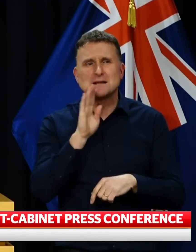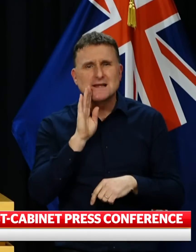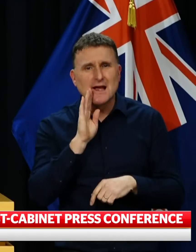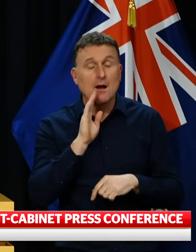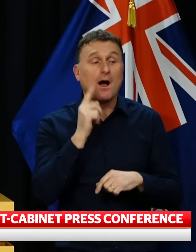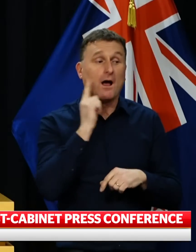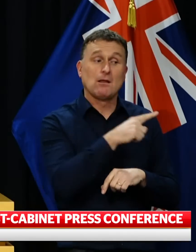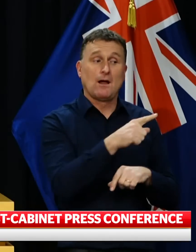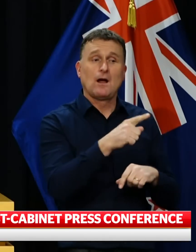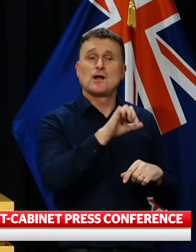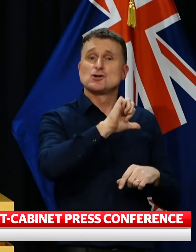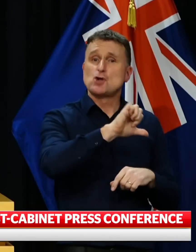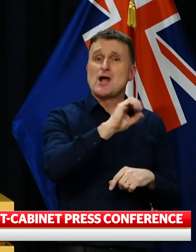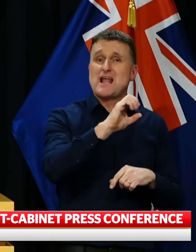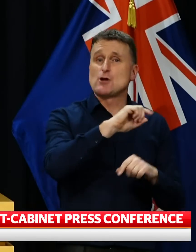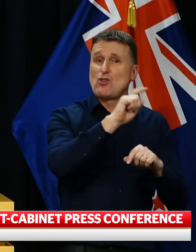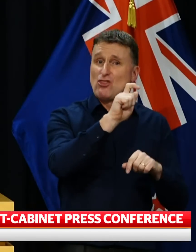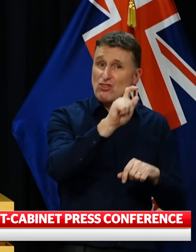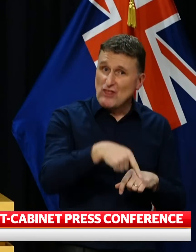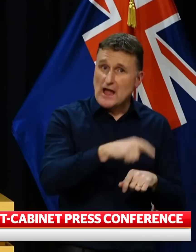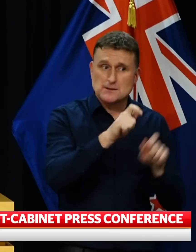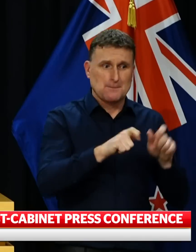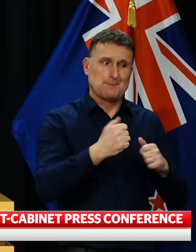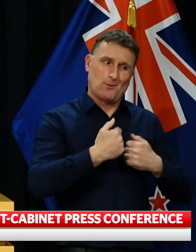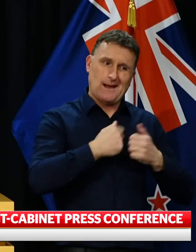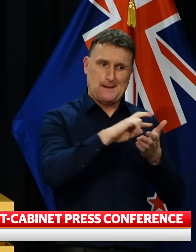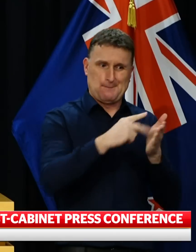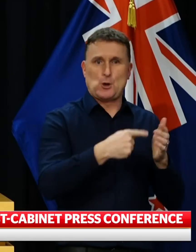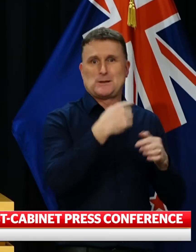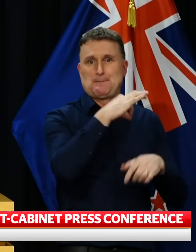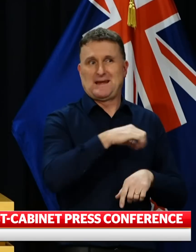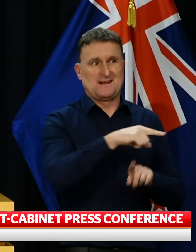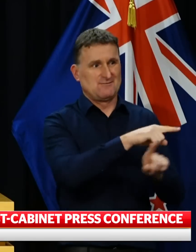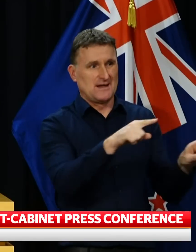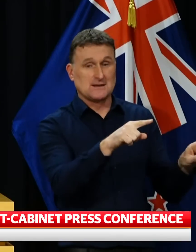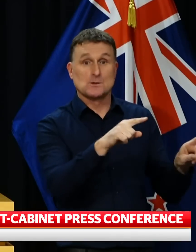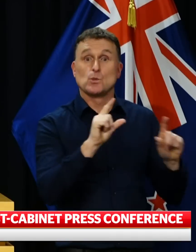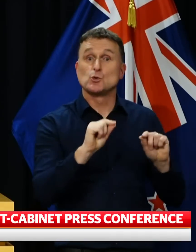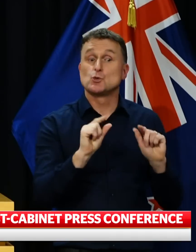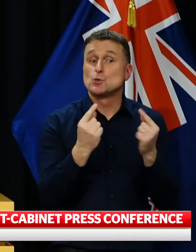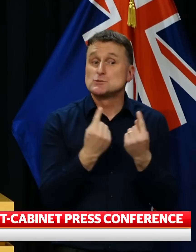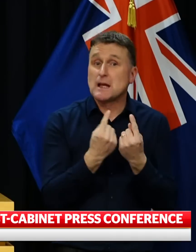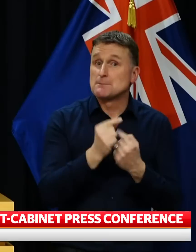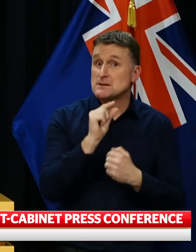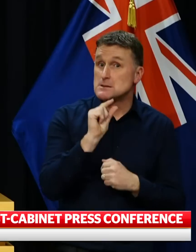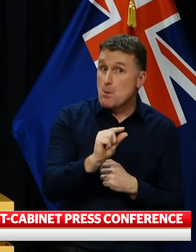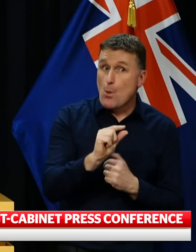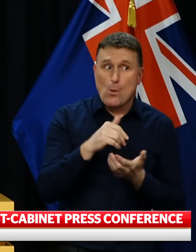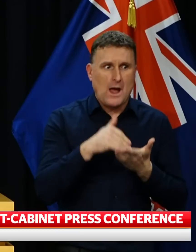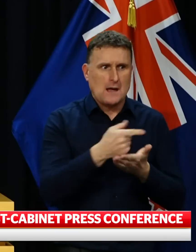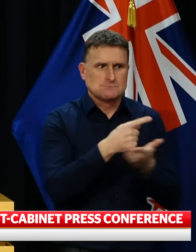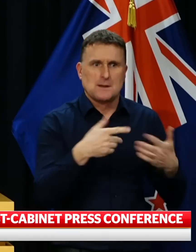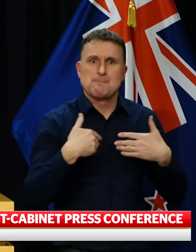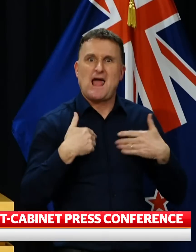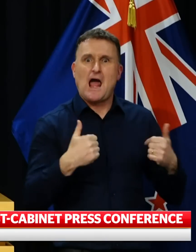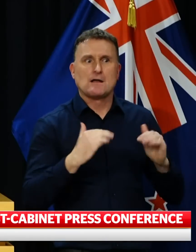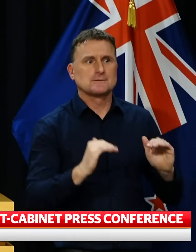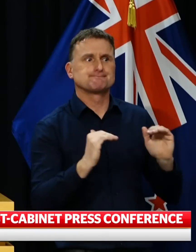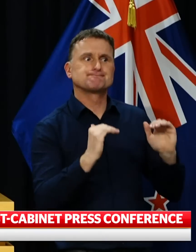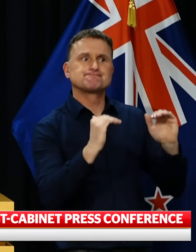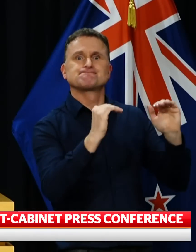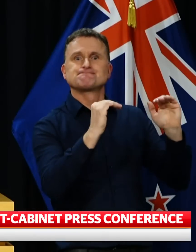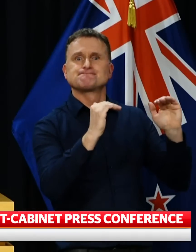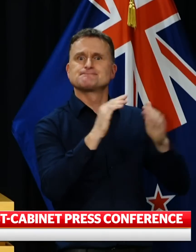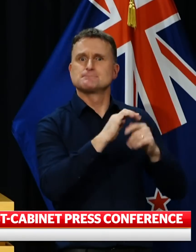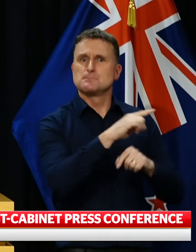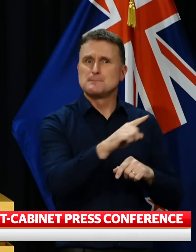far. Prescriptions are something, it's a small thing that we can do that helps to keep people healthy. That means that they don't end up requiring